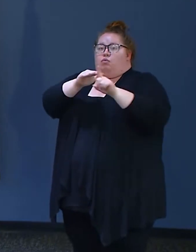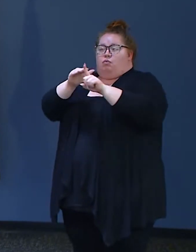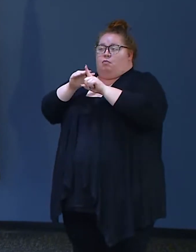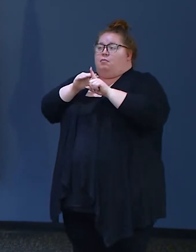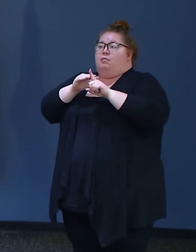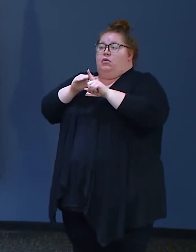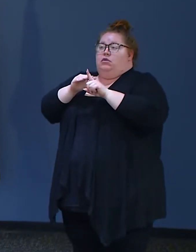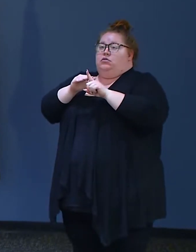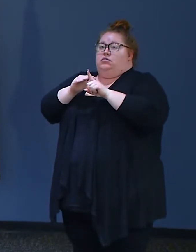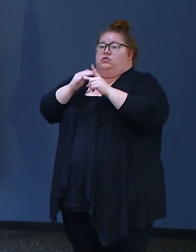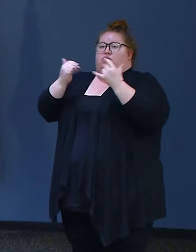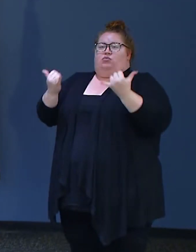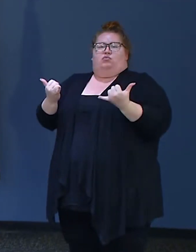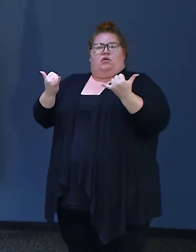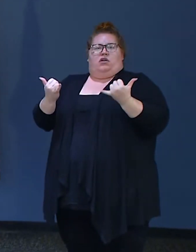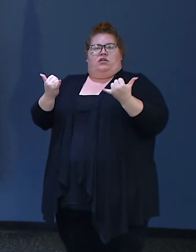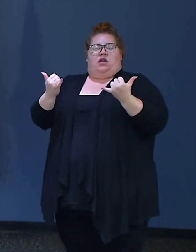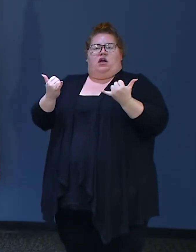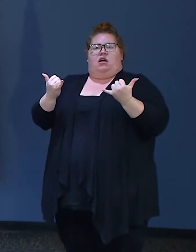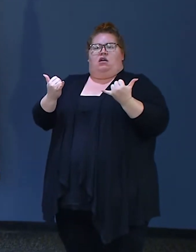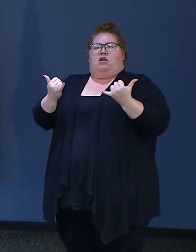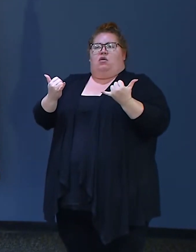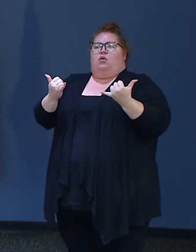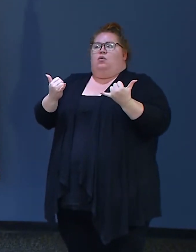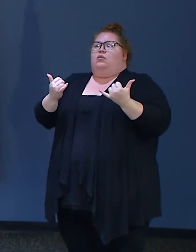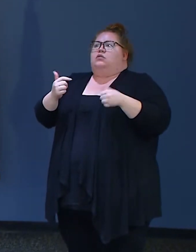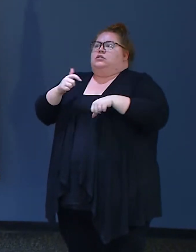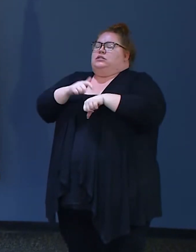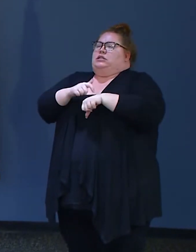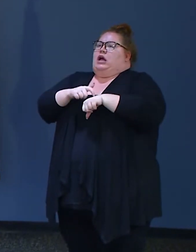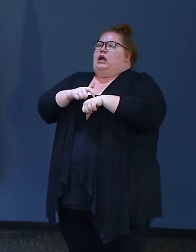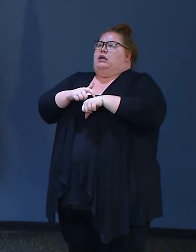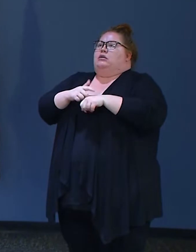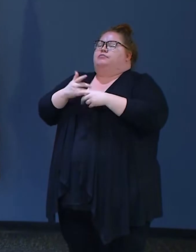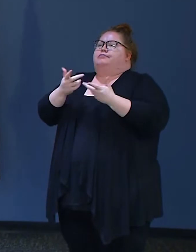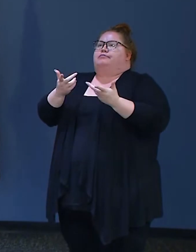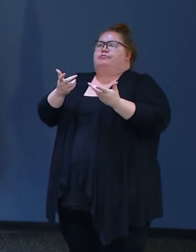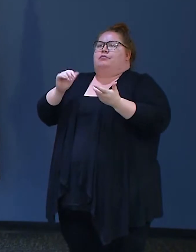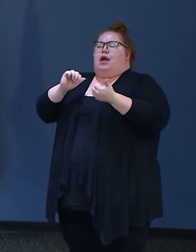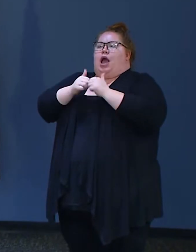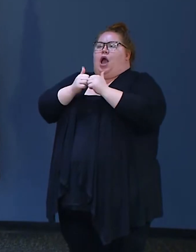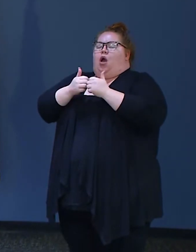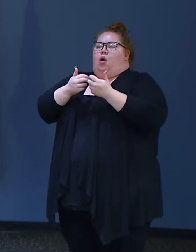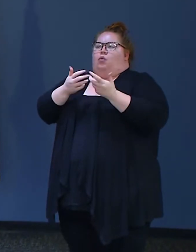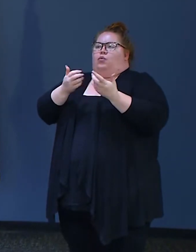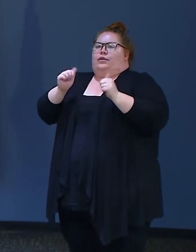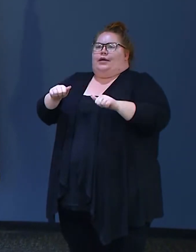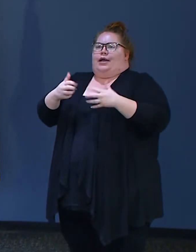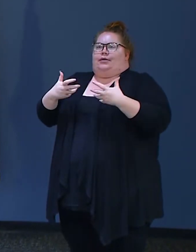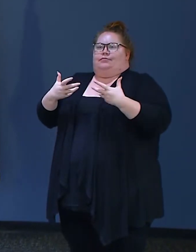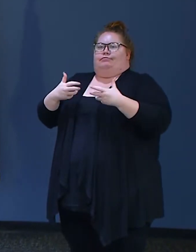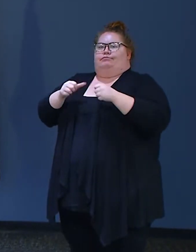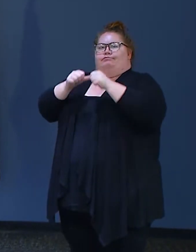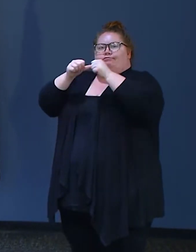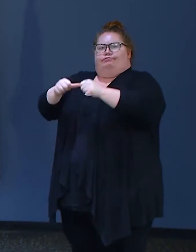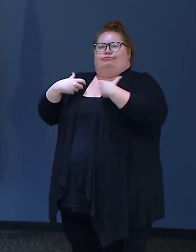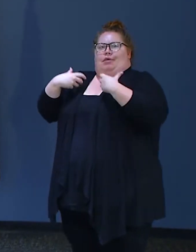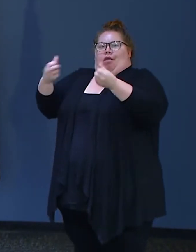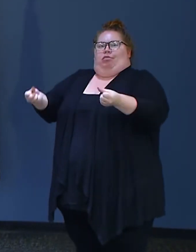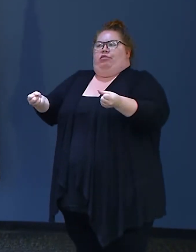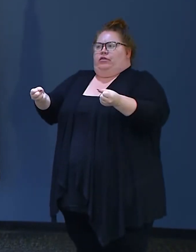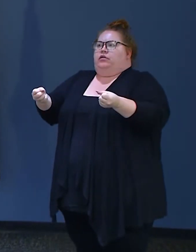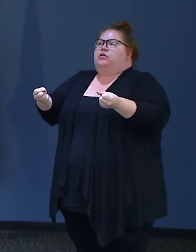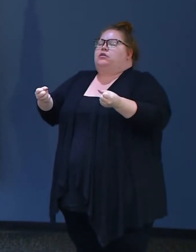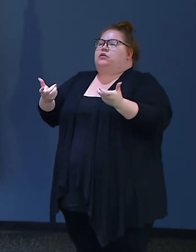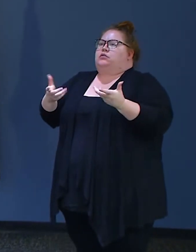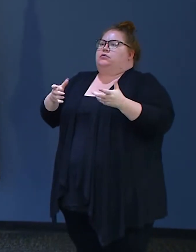just a really good time to remember the general ways we can stay healthy just as individuals.